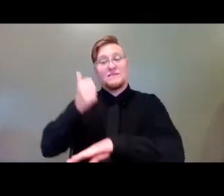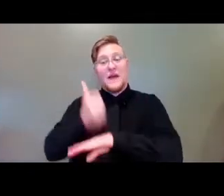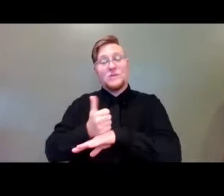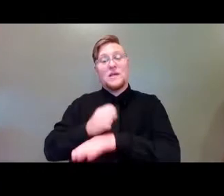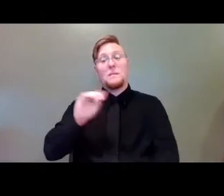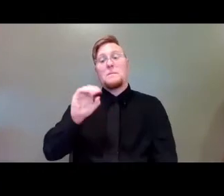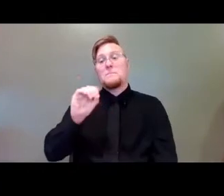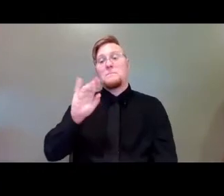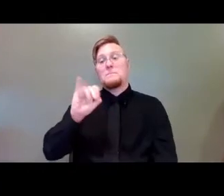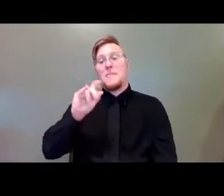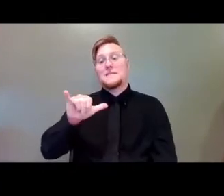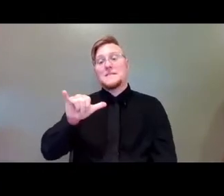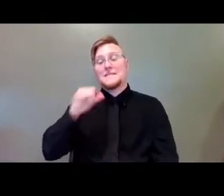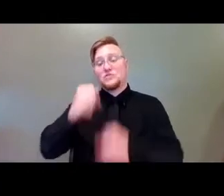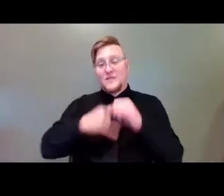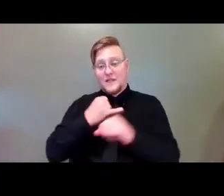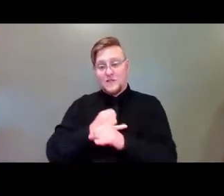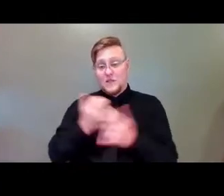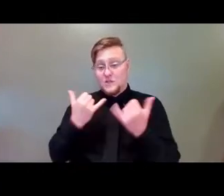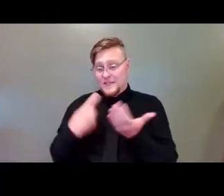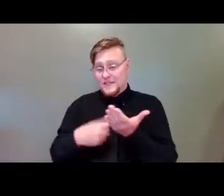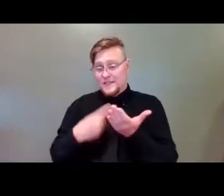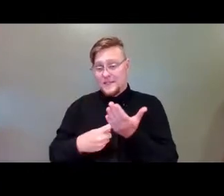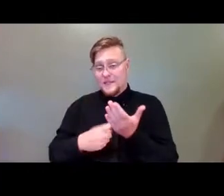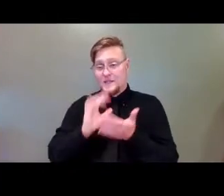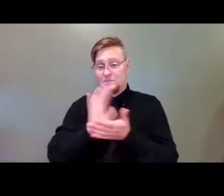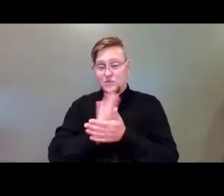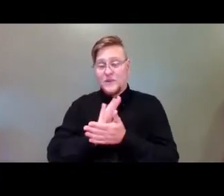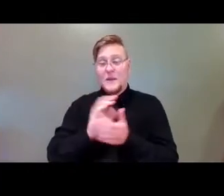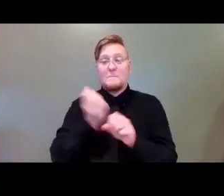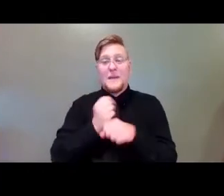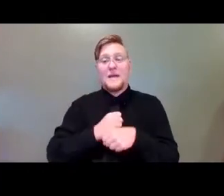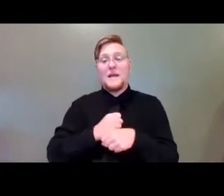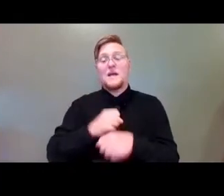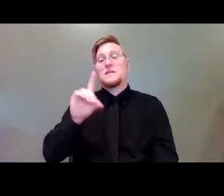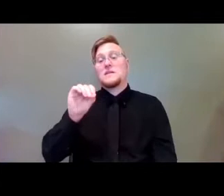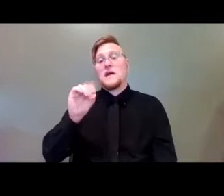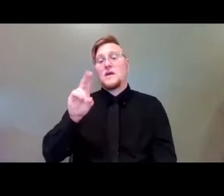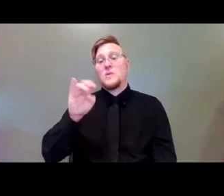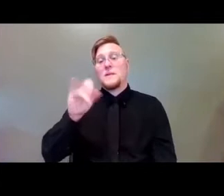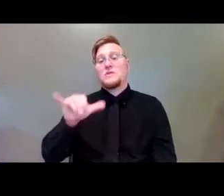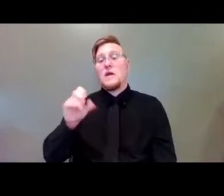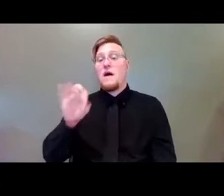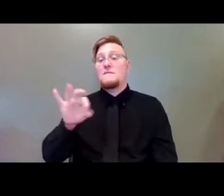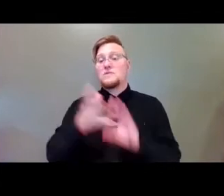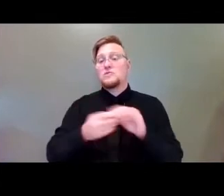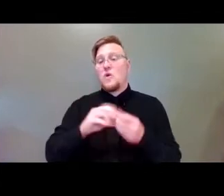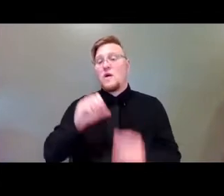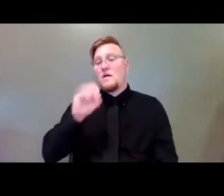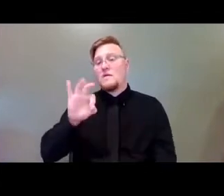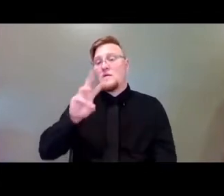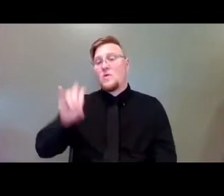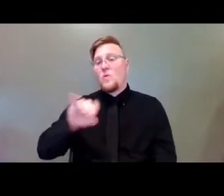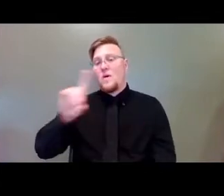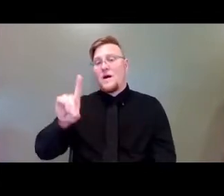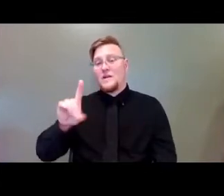making of the documentary The Story of Wild. I hope you've had a chance to enjoy the documentary already and are prepared for a great